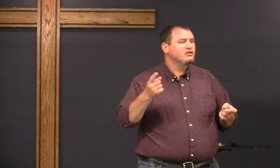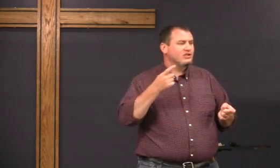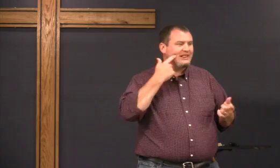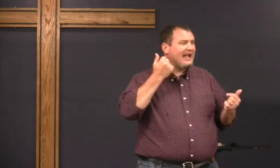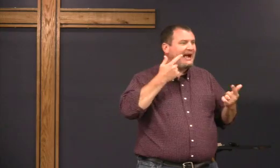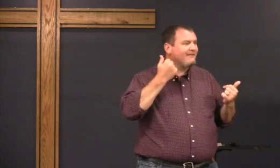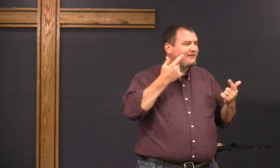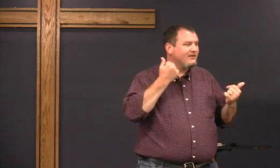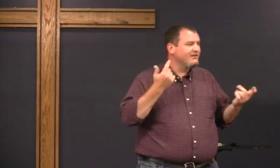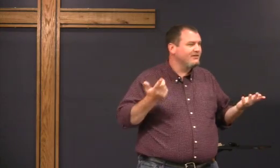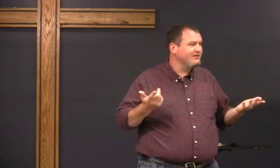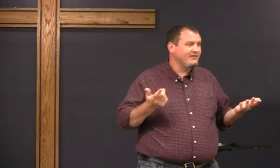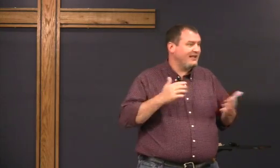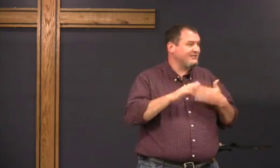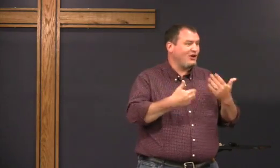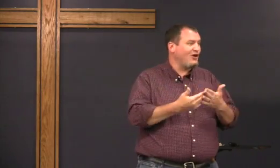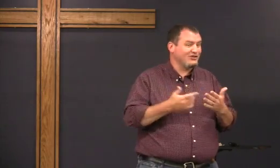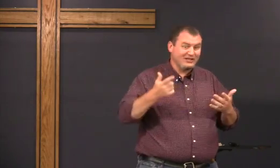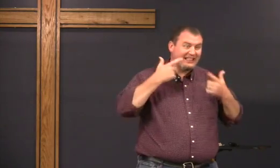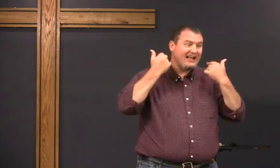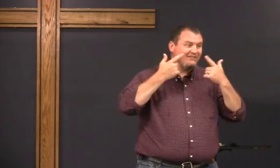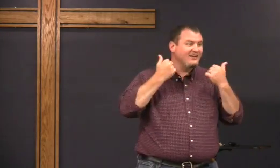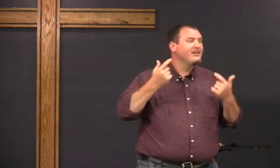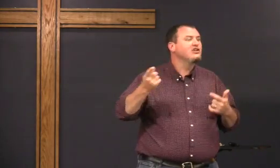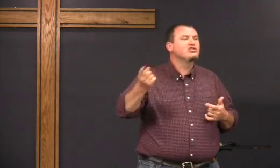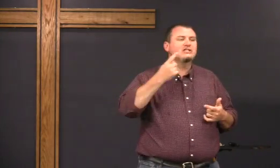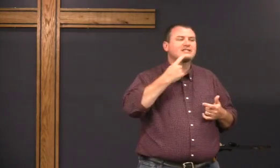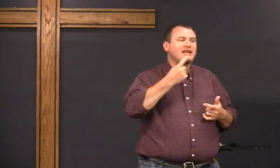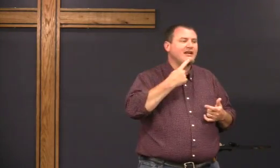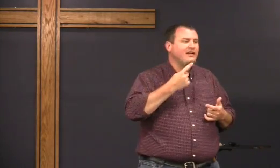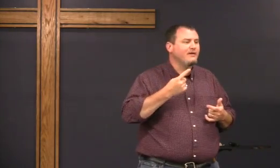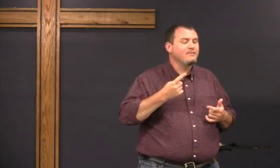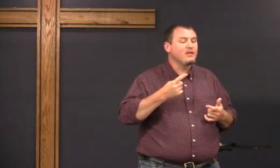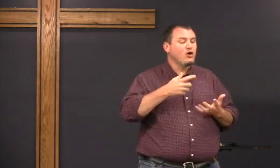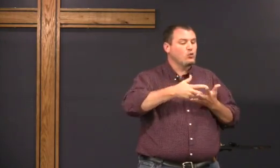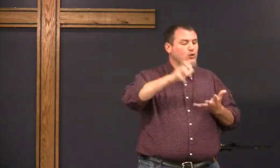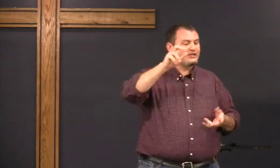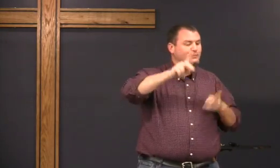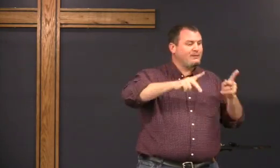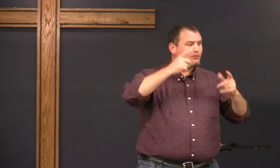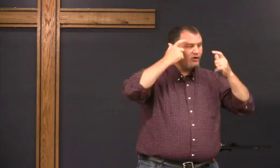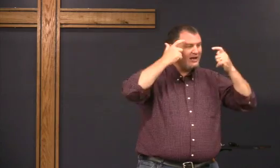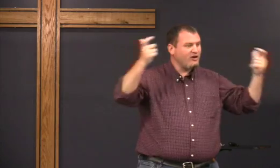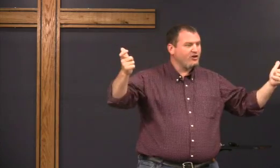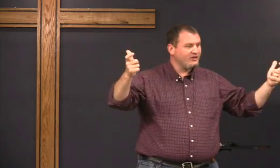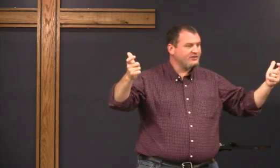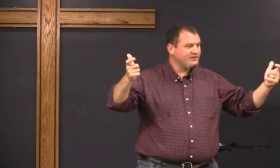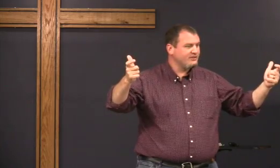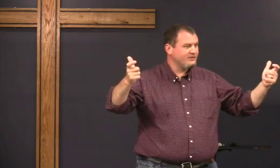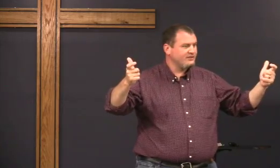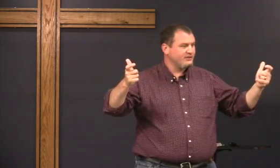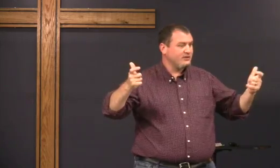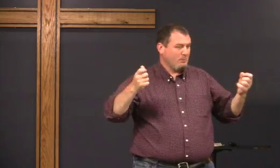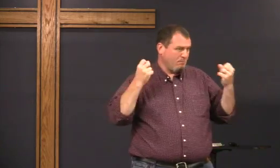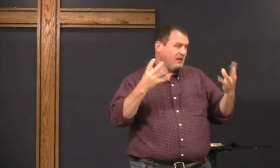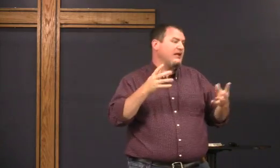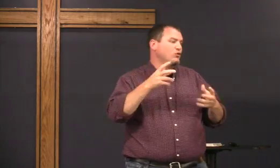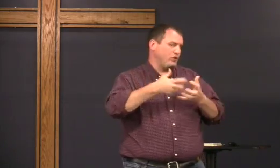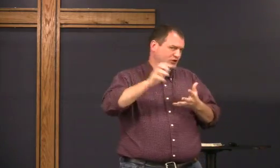She laughed. That's all. She laughed. She said, rich people are arrogant. Many rich